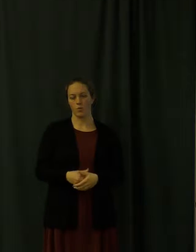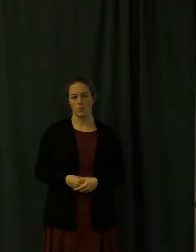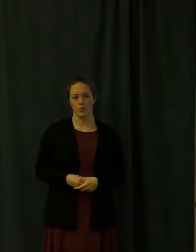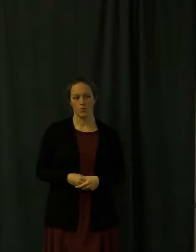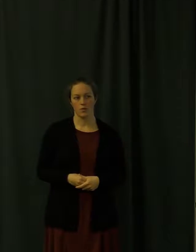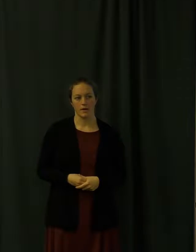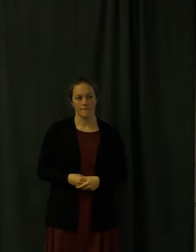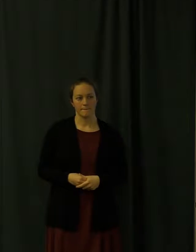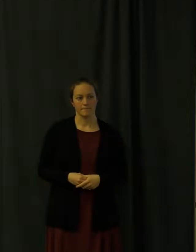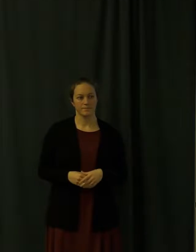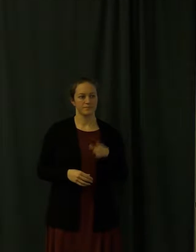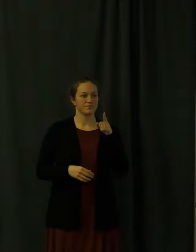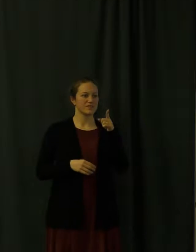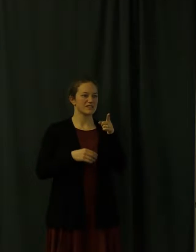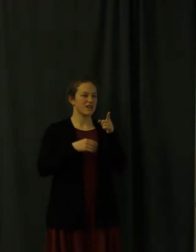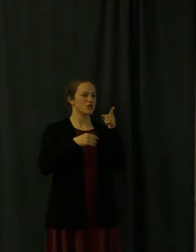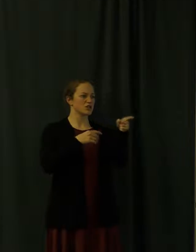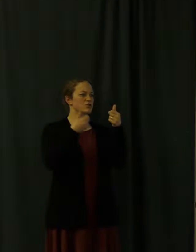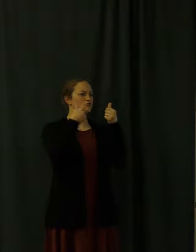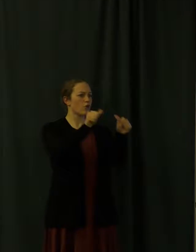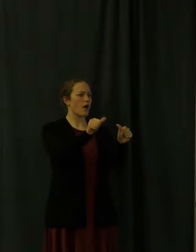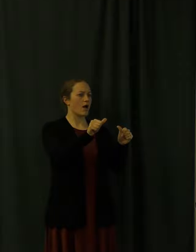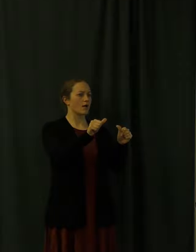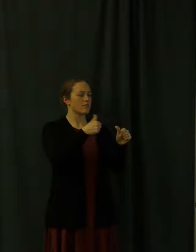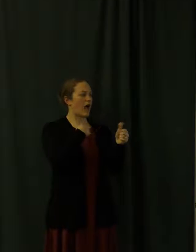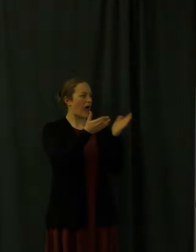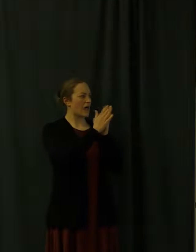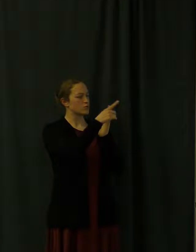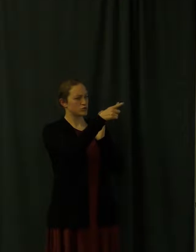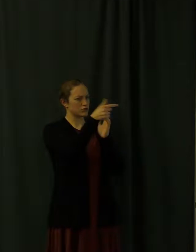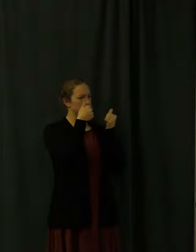See, she tried what I asked you, and she can't open